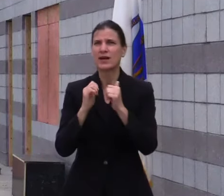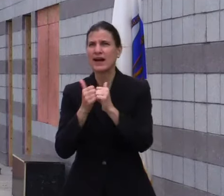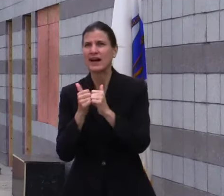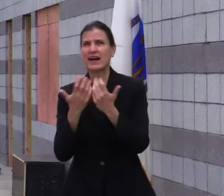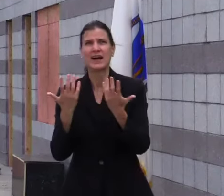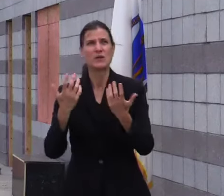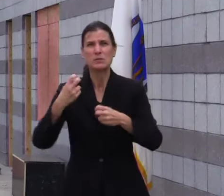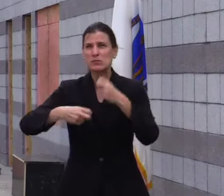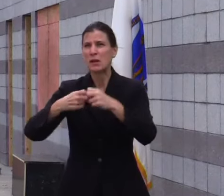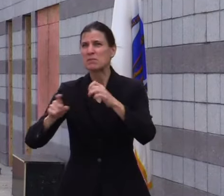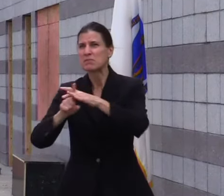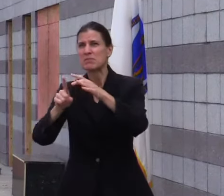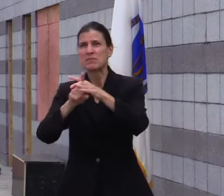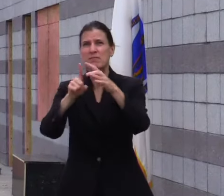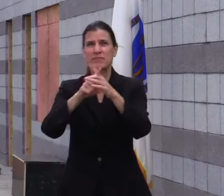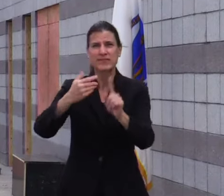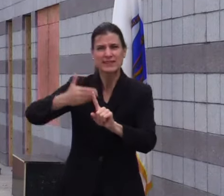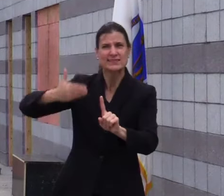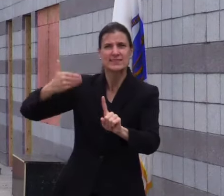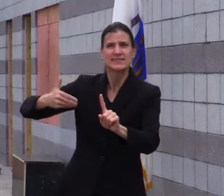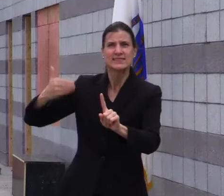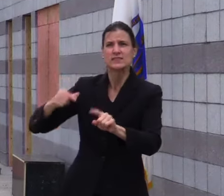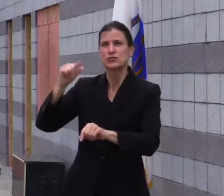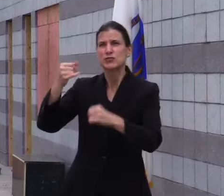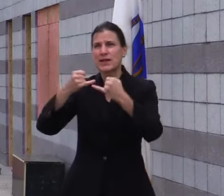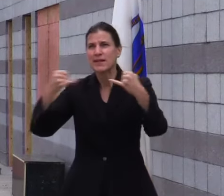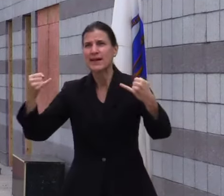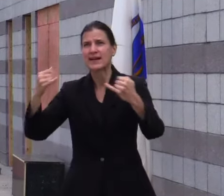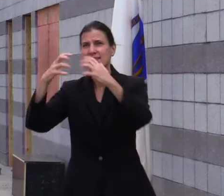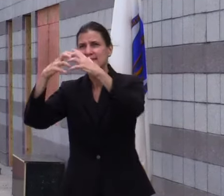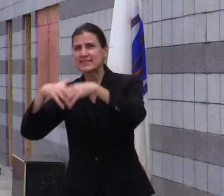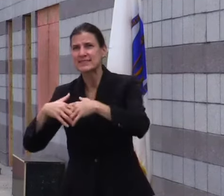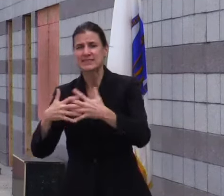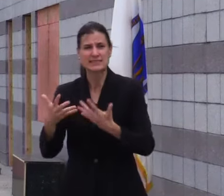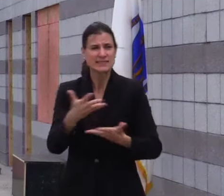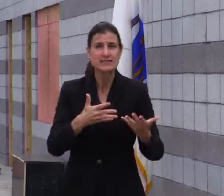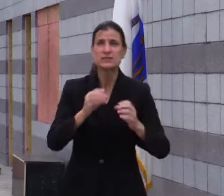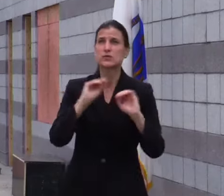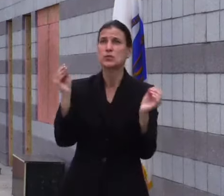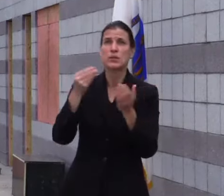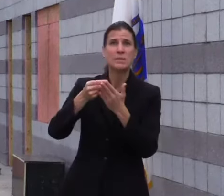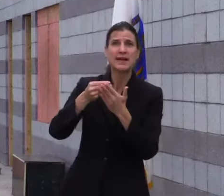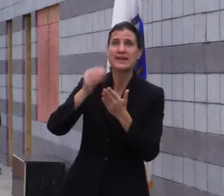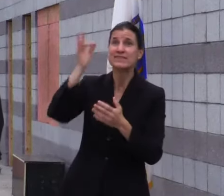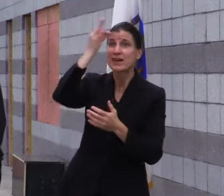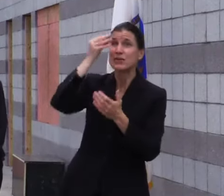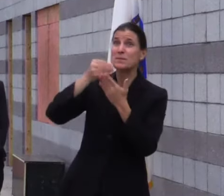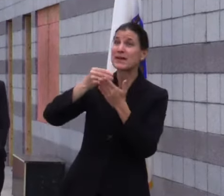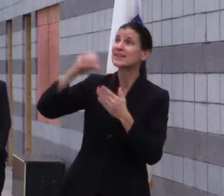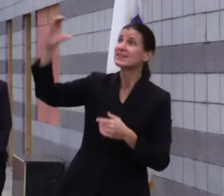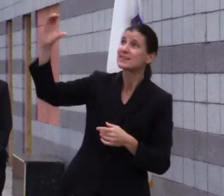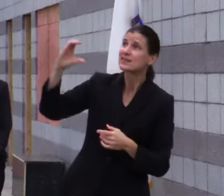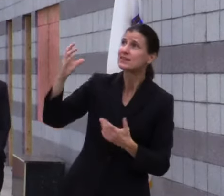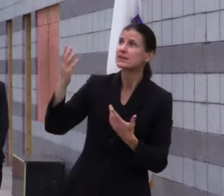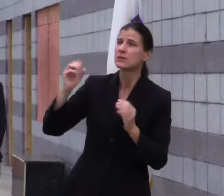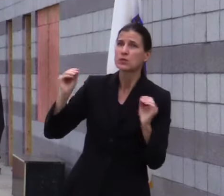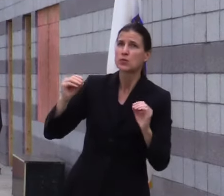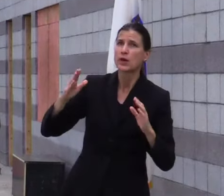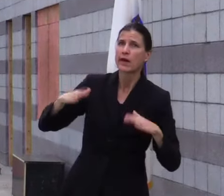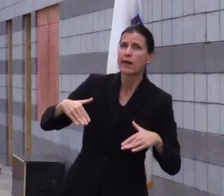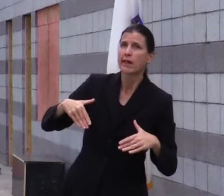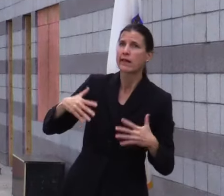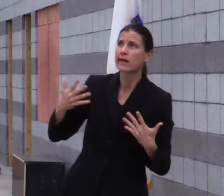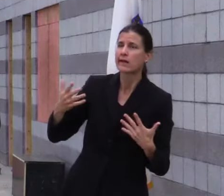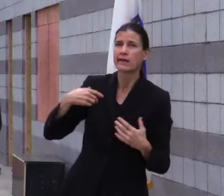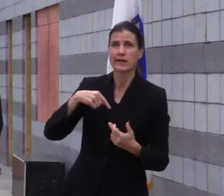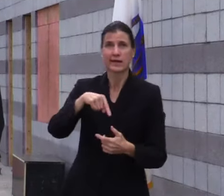asset improvement projects. And the federal funding that had been secured was in danger because the price of the project